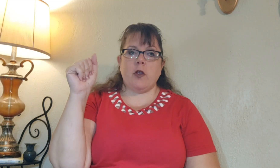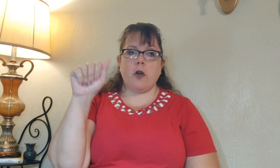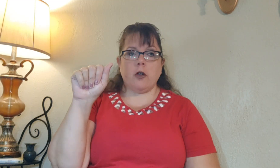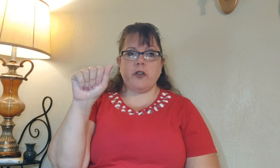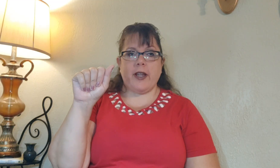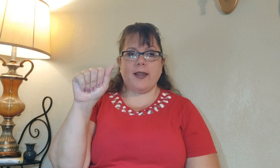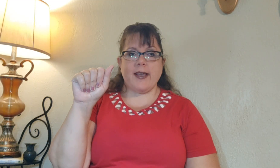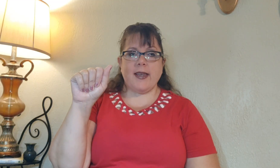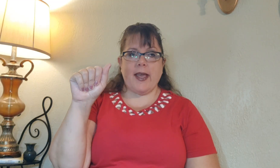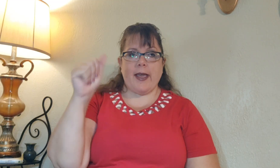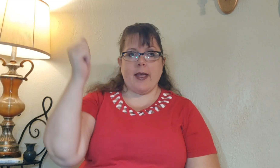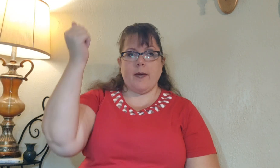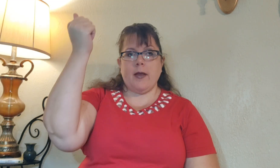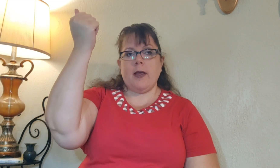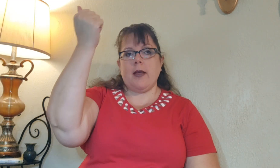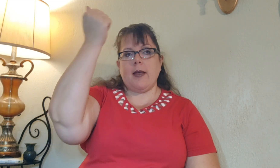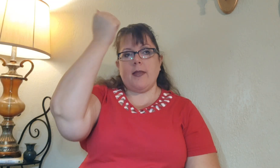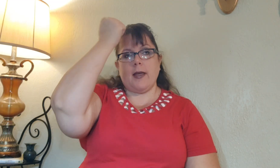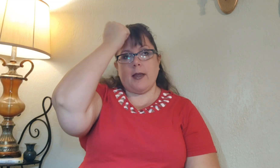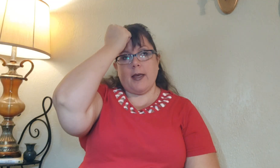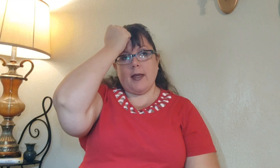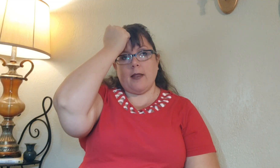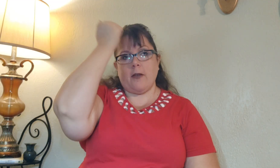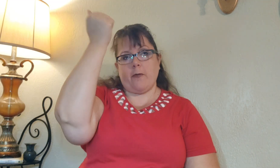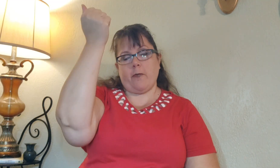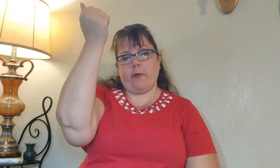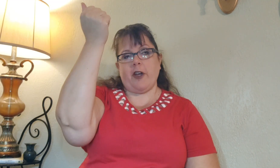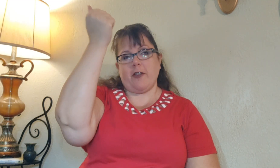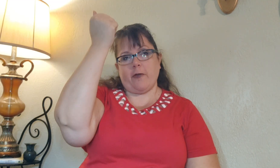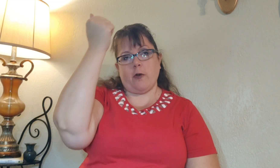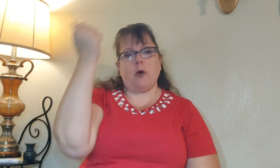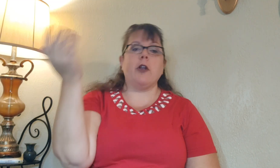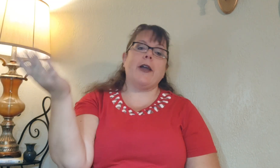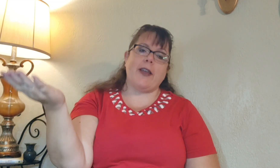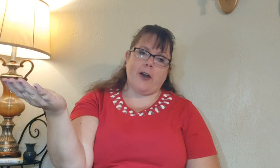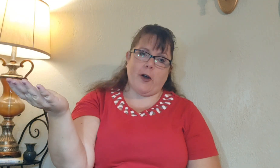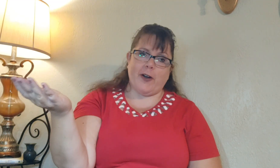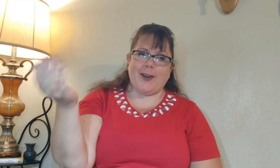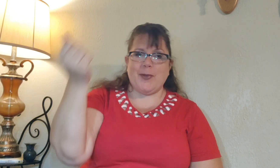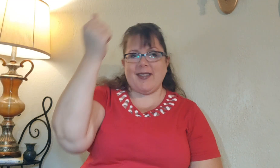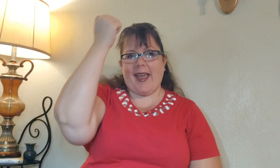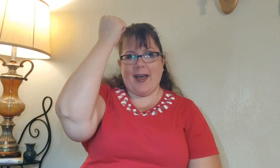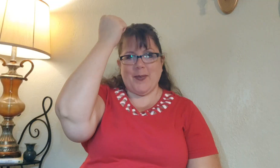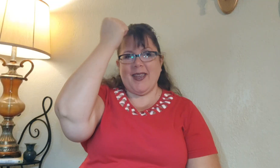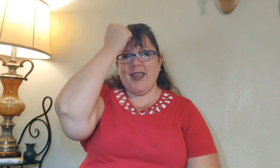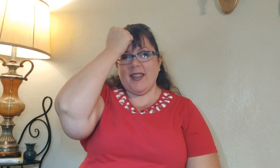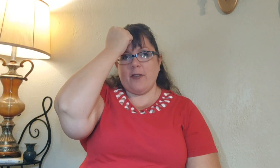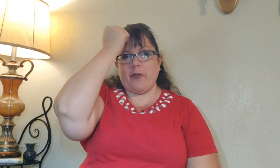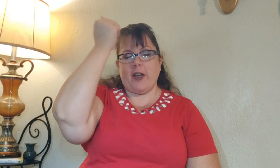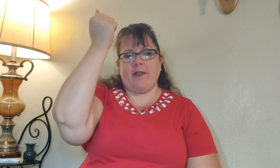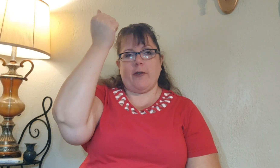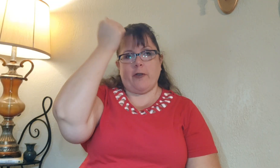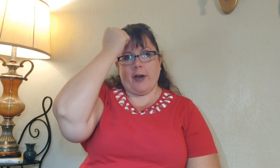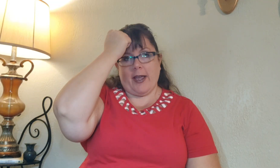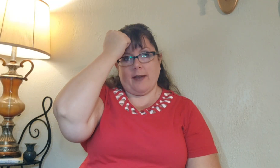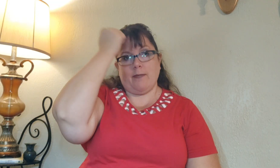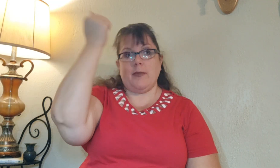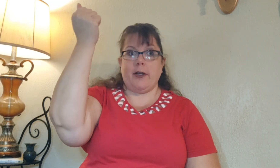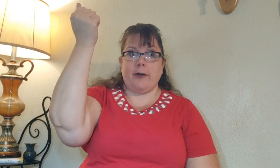you hold your hand like an A, and then hit the front of the, or not hit hard, but tap the front of the forehead.